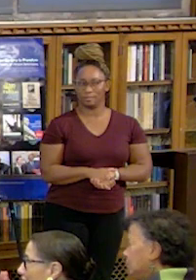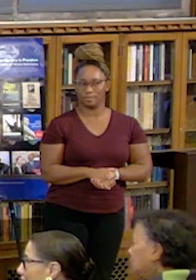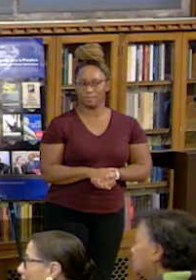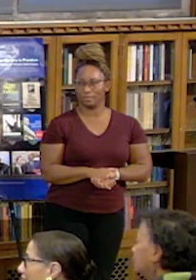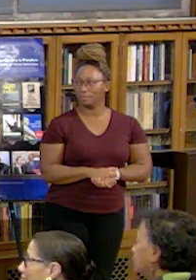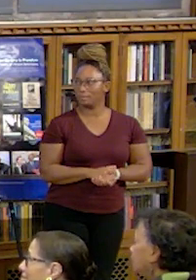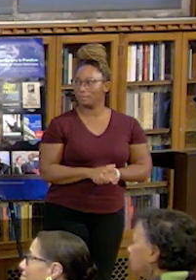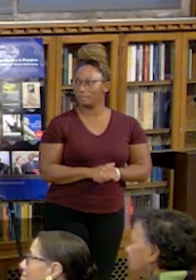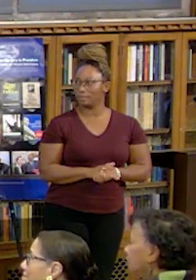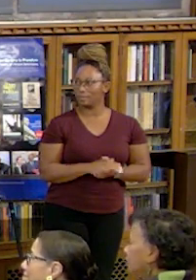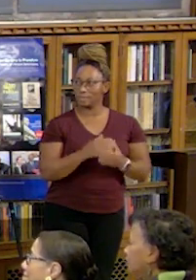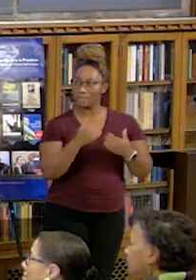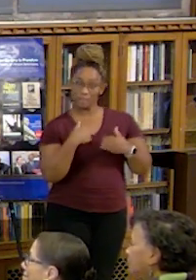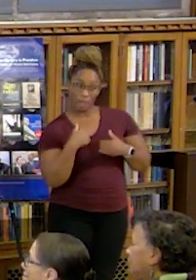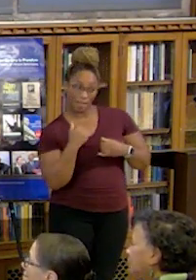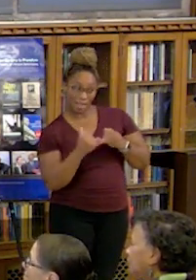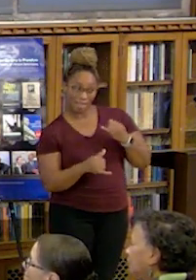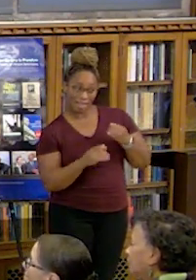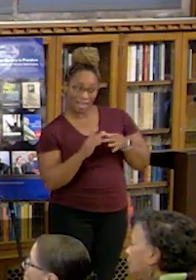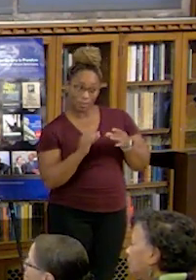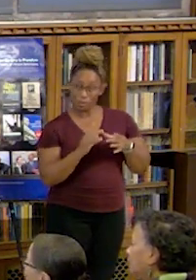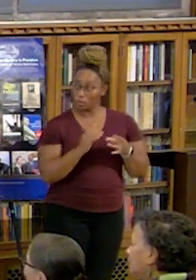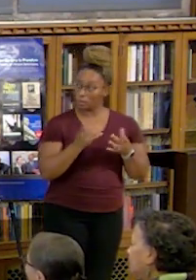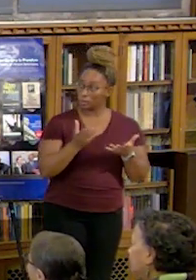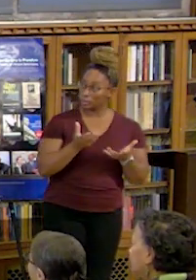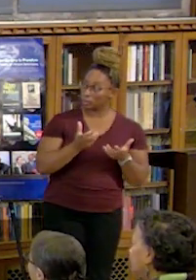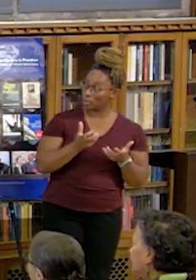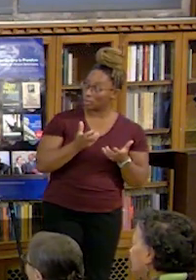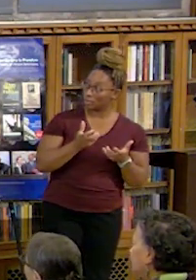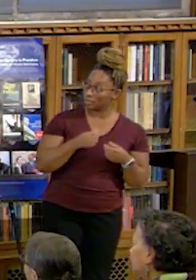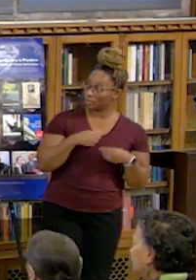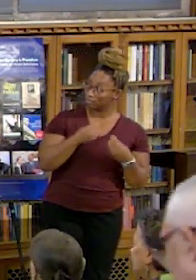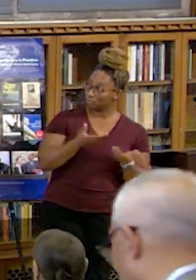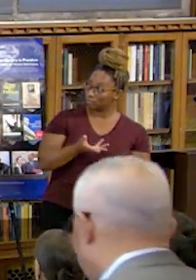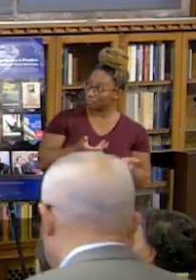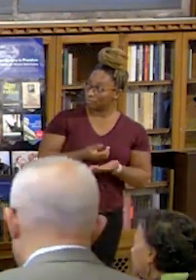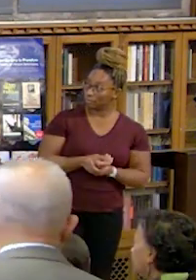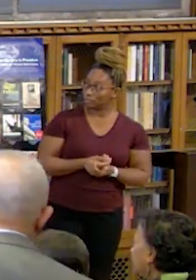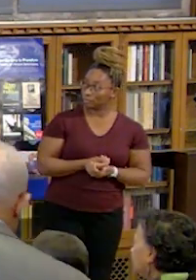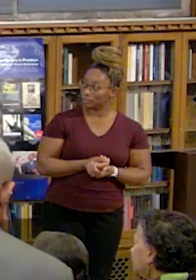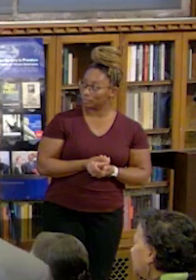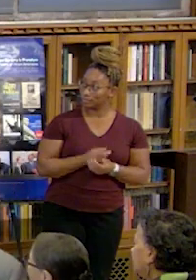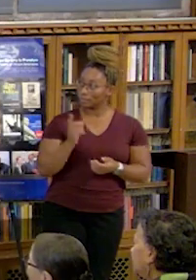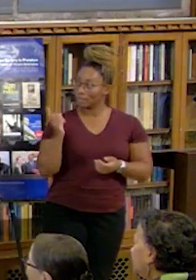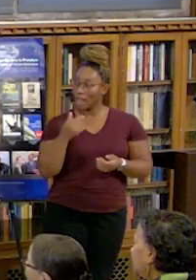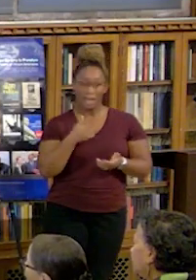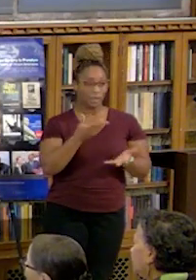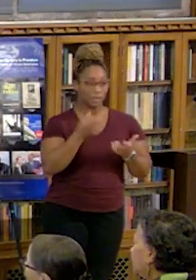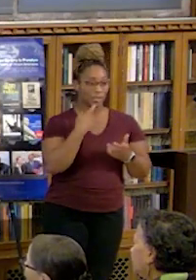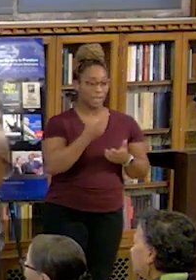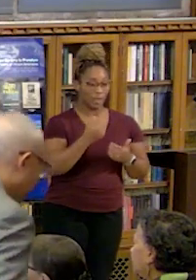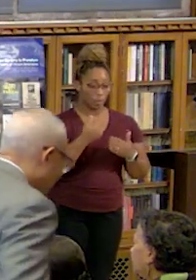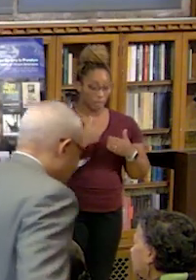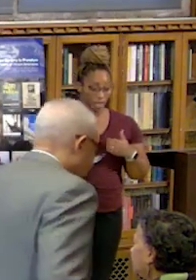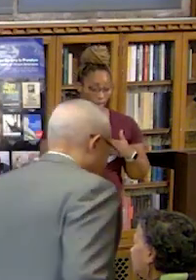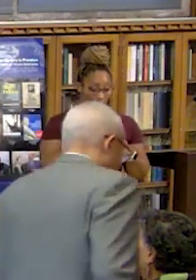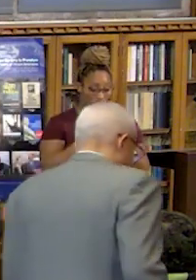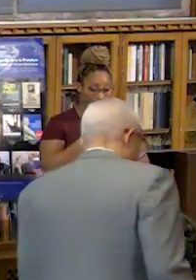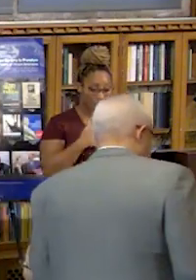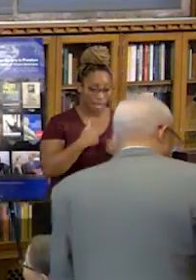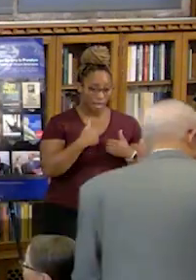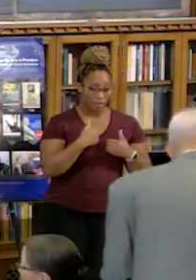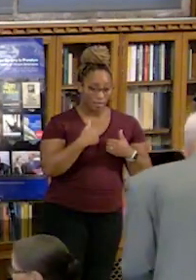much do you have any last words you'd like to contribute I just want to say that we have a historical